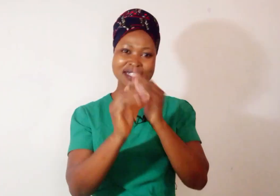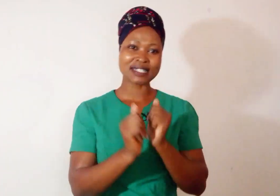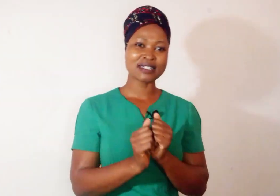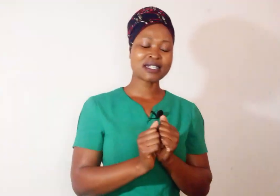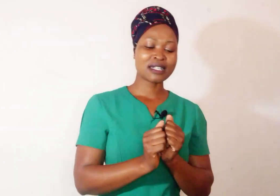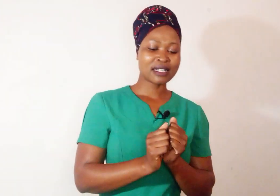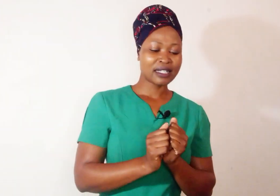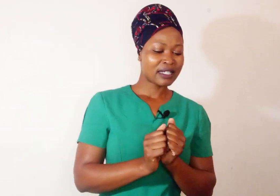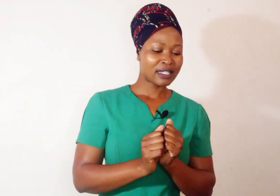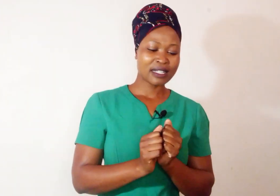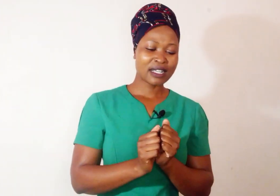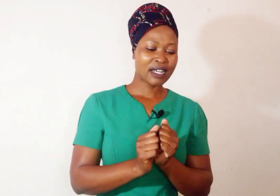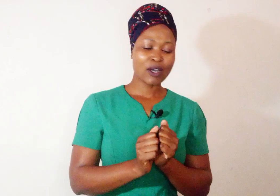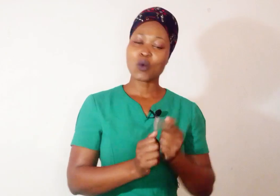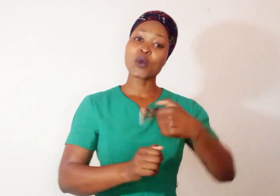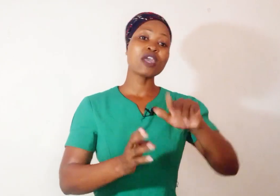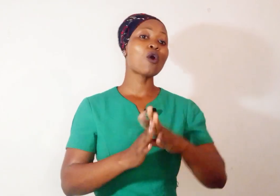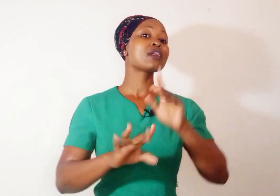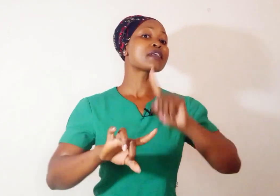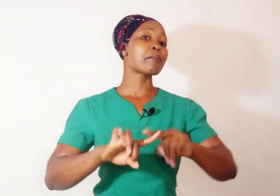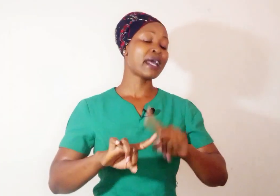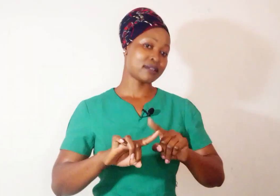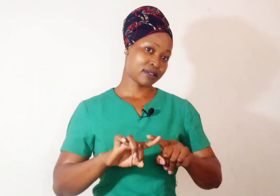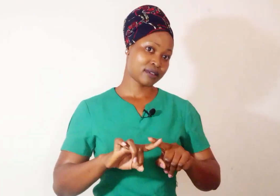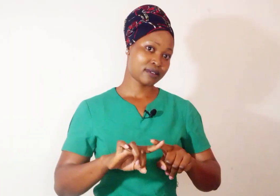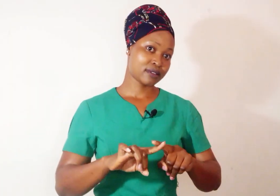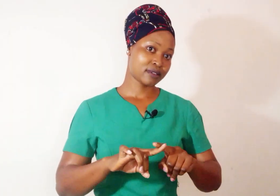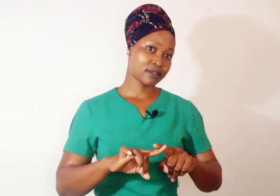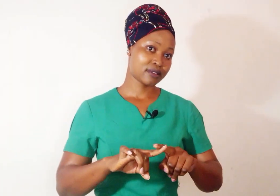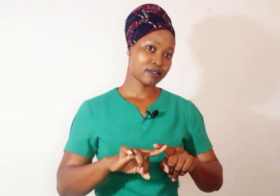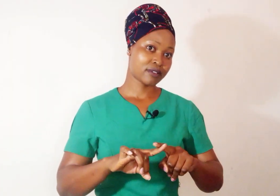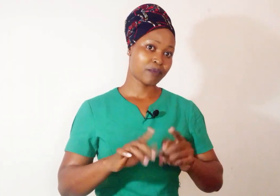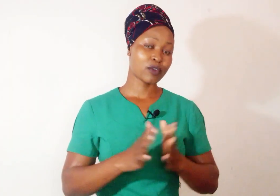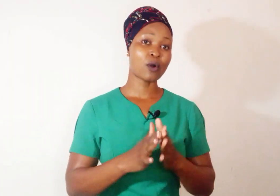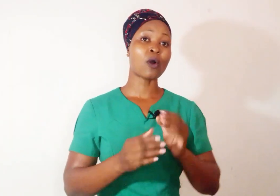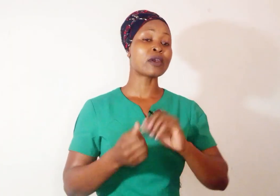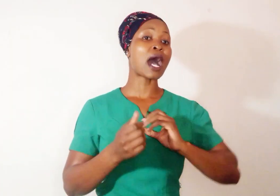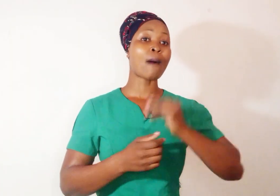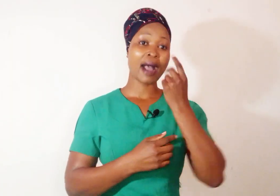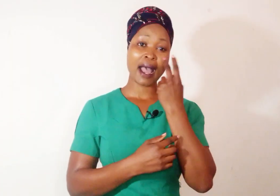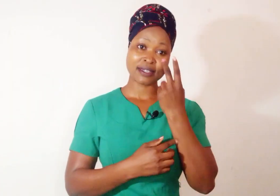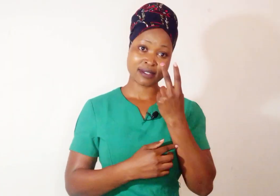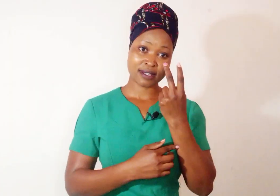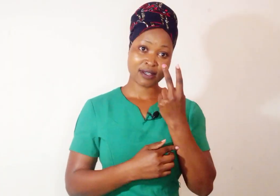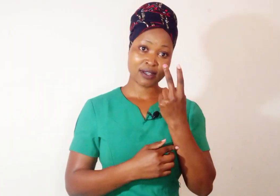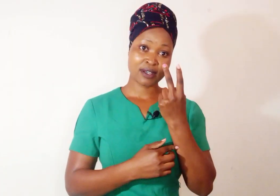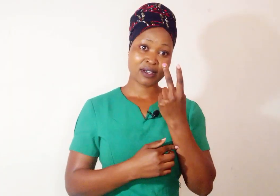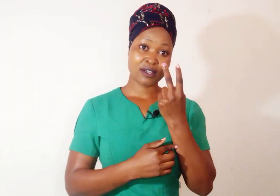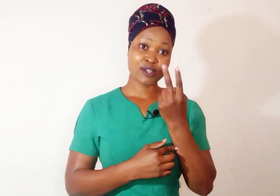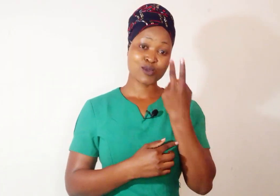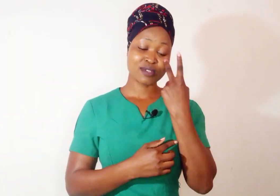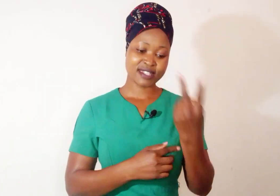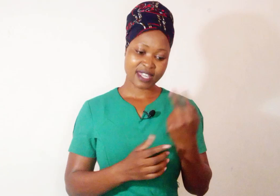hiding. We all depend on our eyes to see.